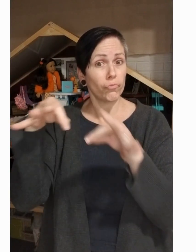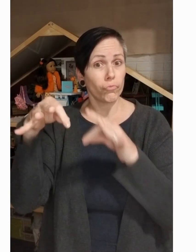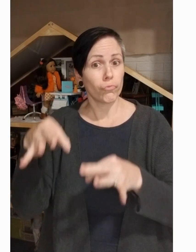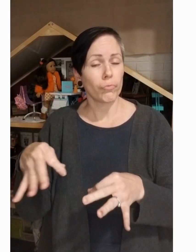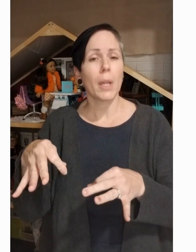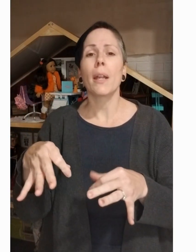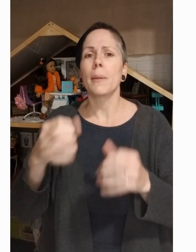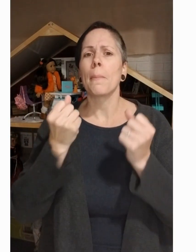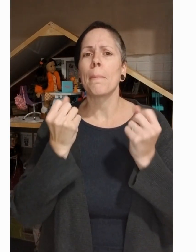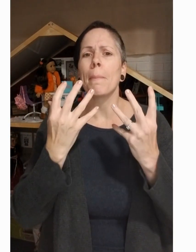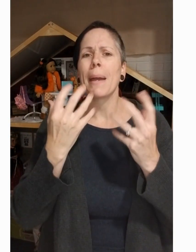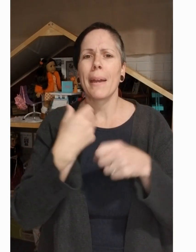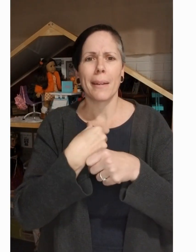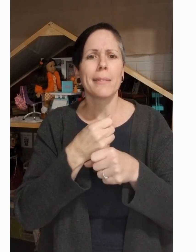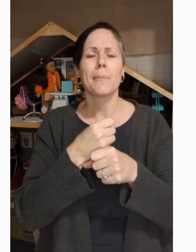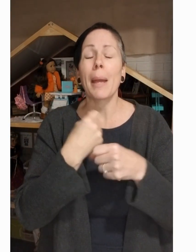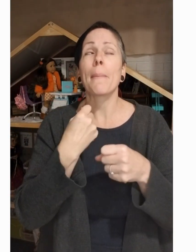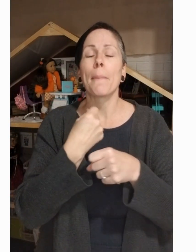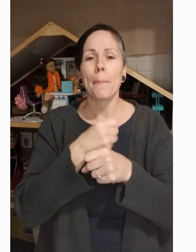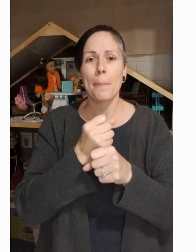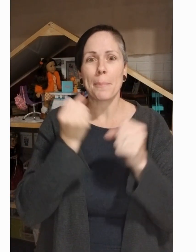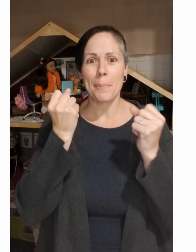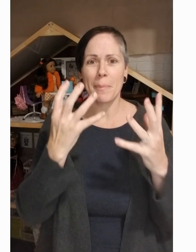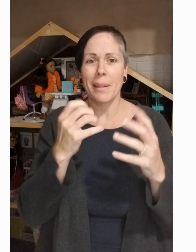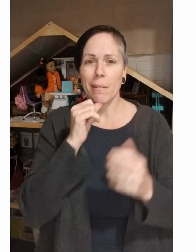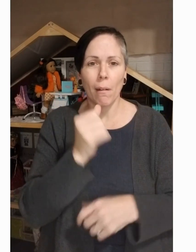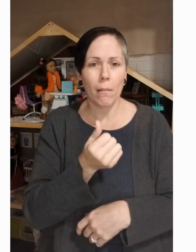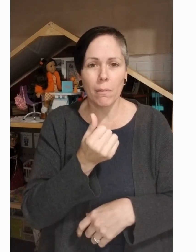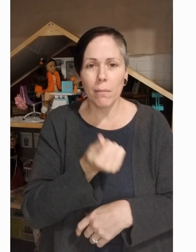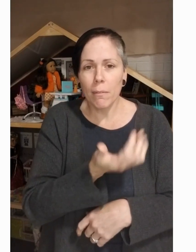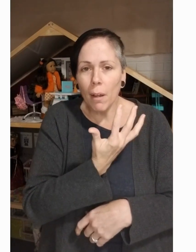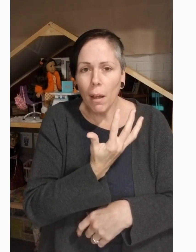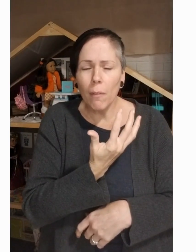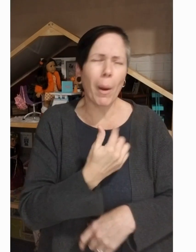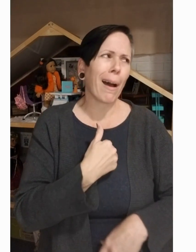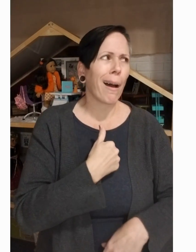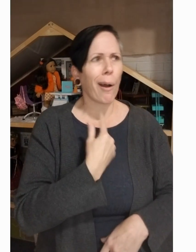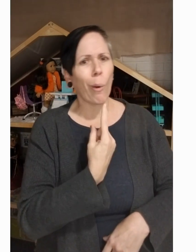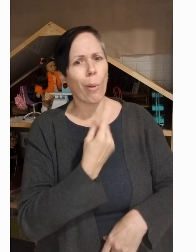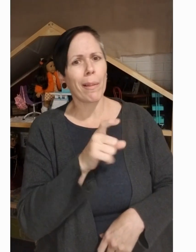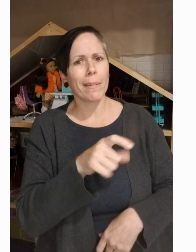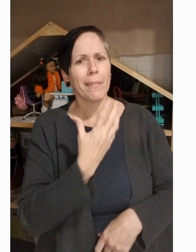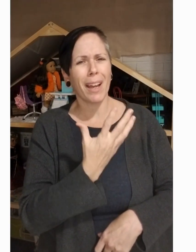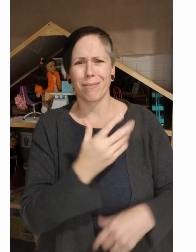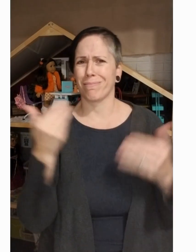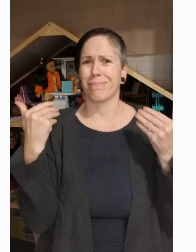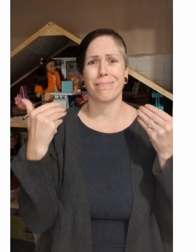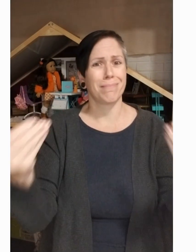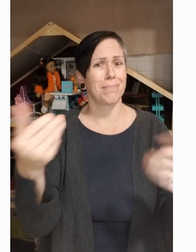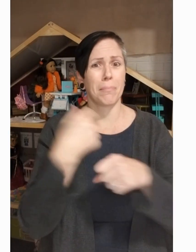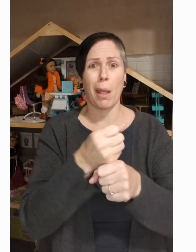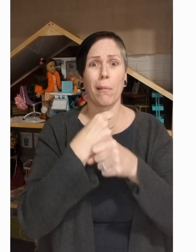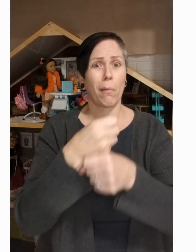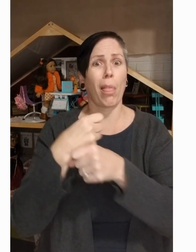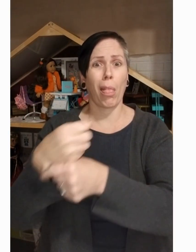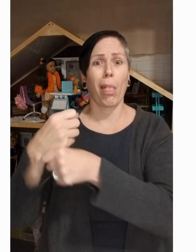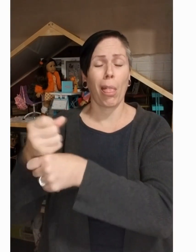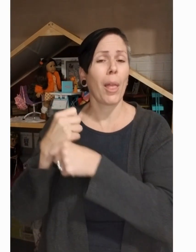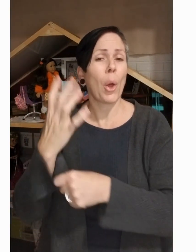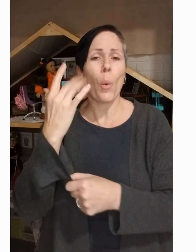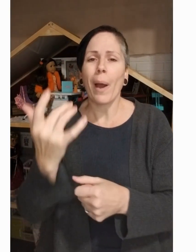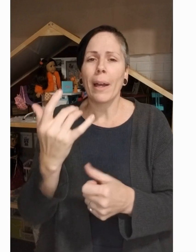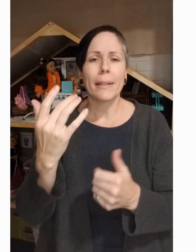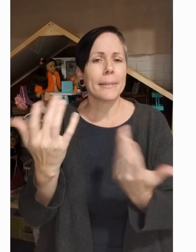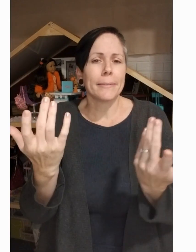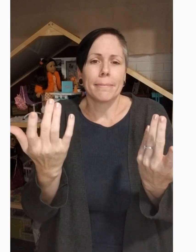make plenty of them, like make them to give to doll friends or something, because it doesn't take much longer to make a bunch of them than it does to make a couple. So why not make